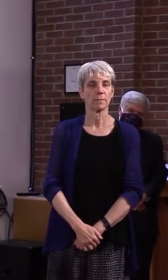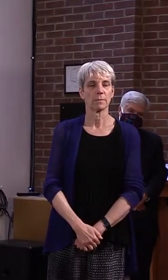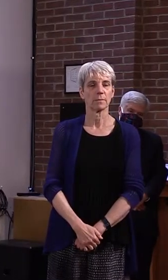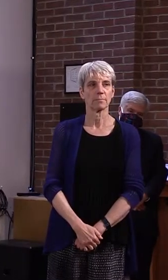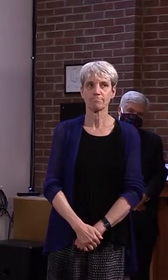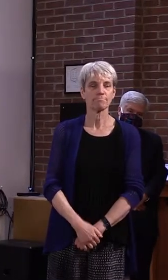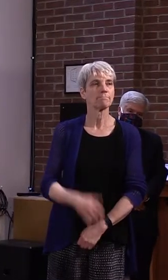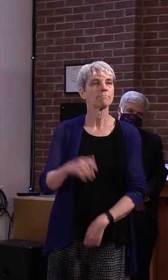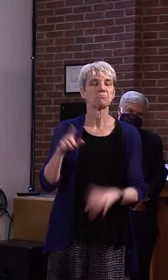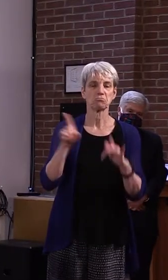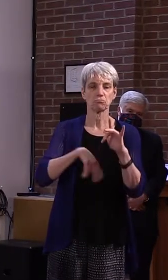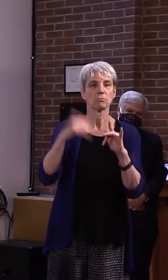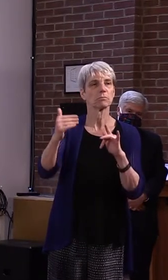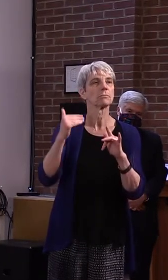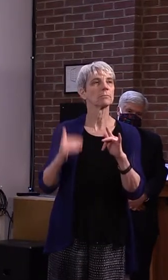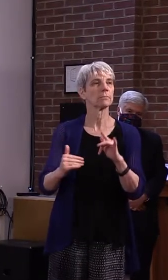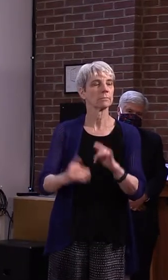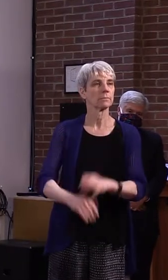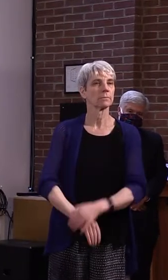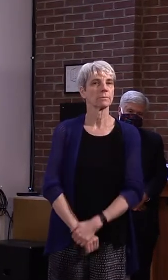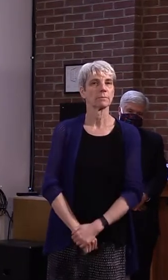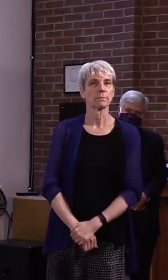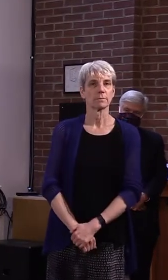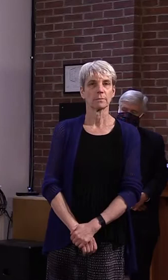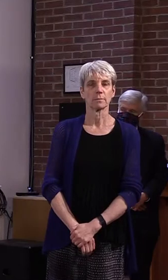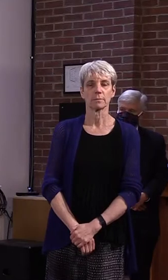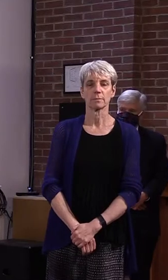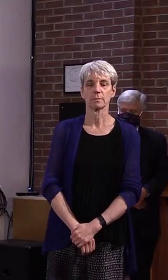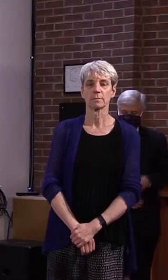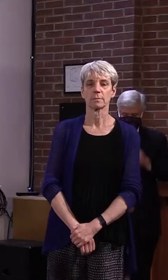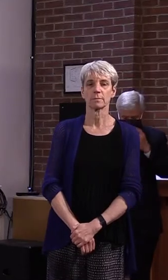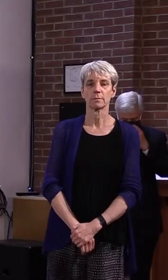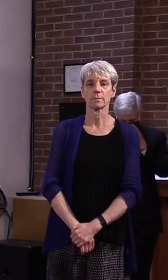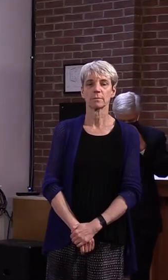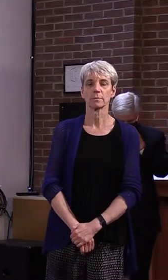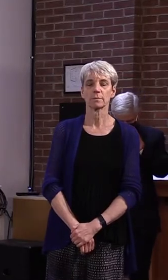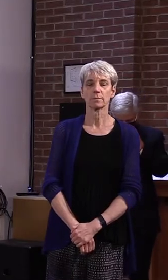All right, we'll go to Lola at VT Digger.